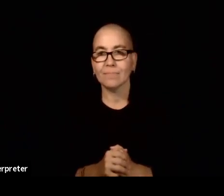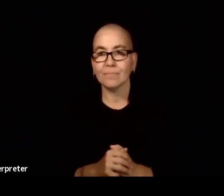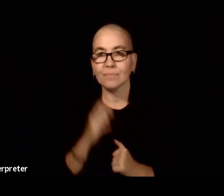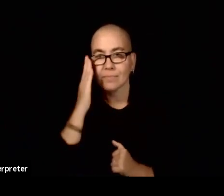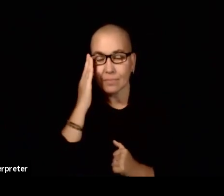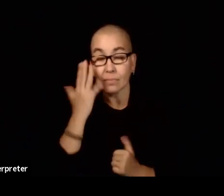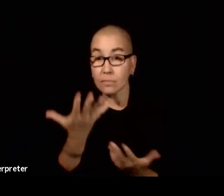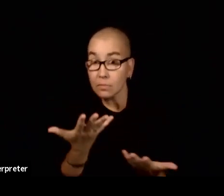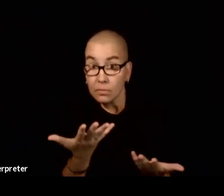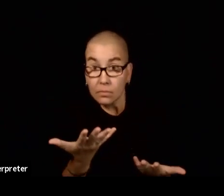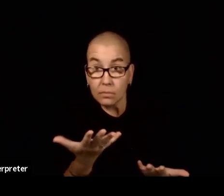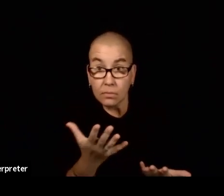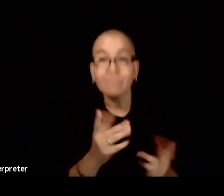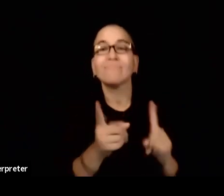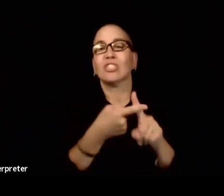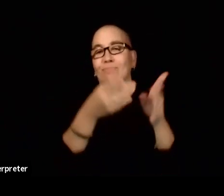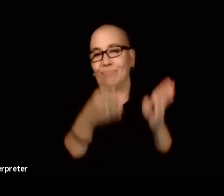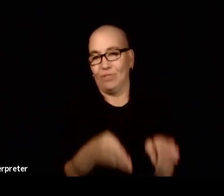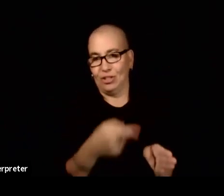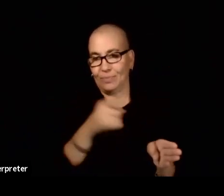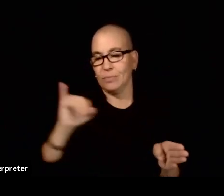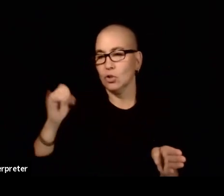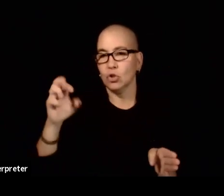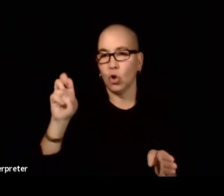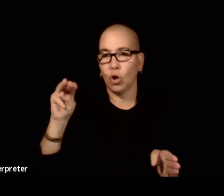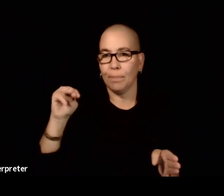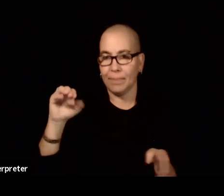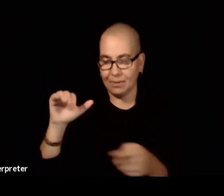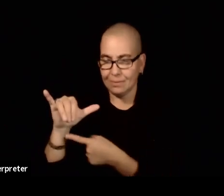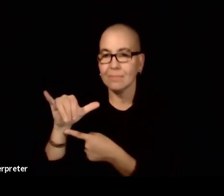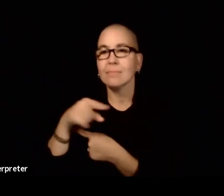line of Jeremy Olson with the Star Tribune. Sir, please go ahead.